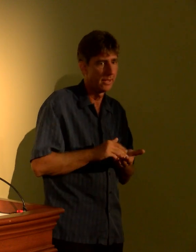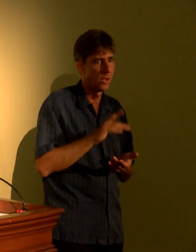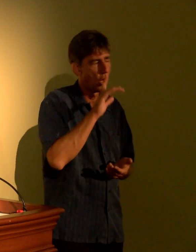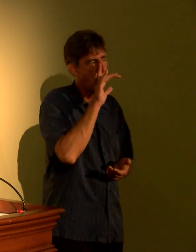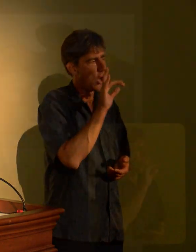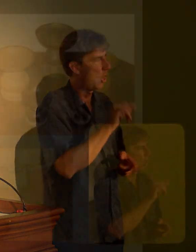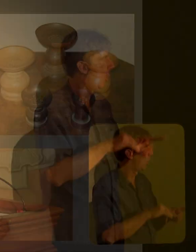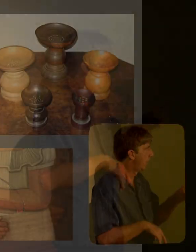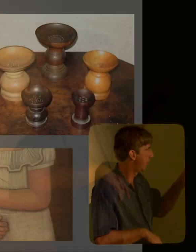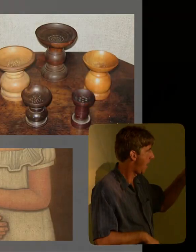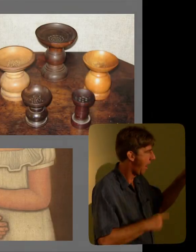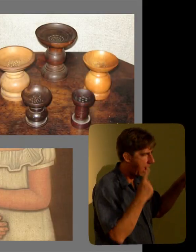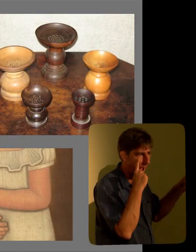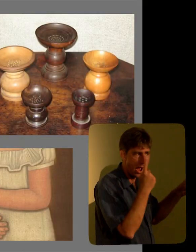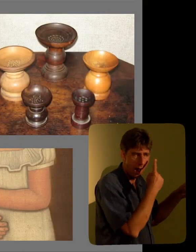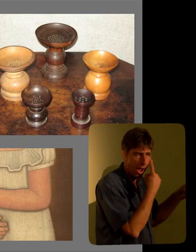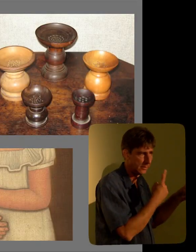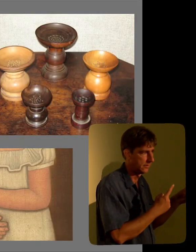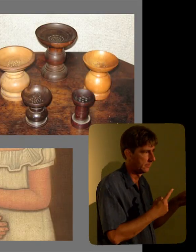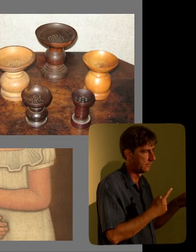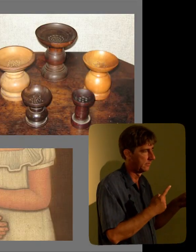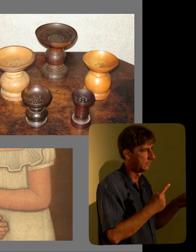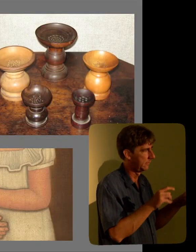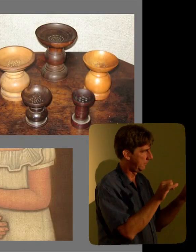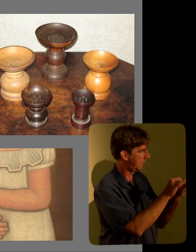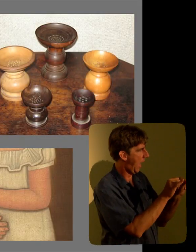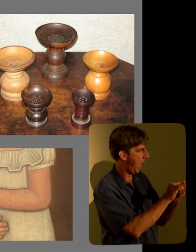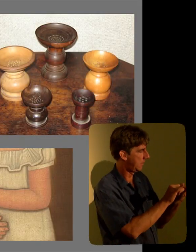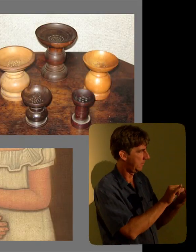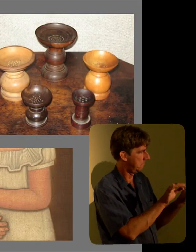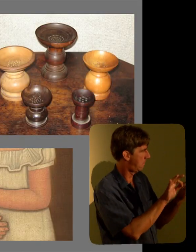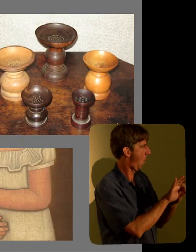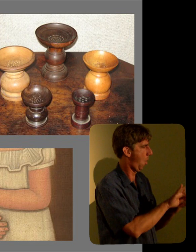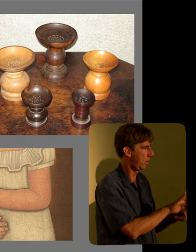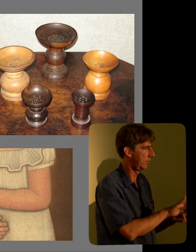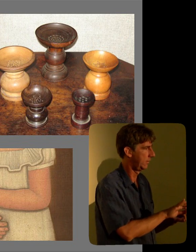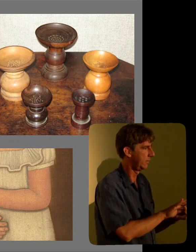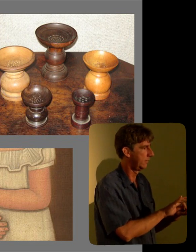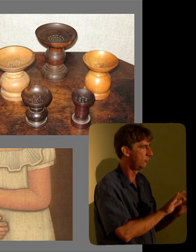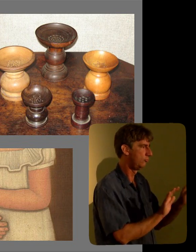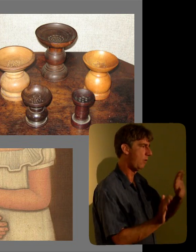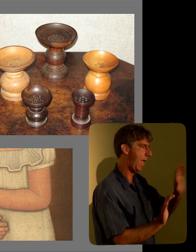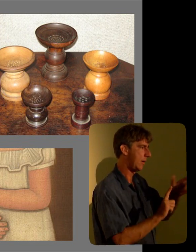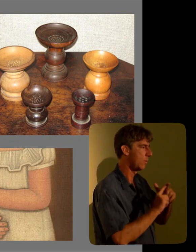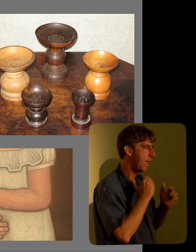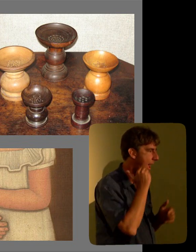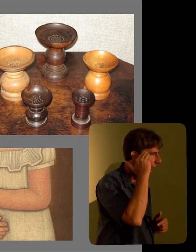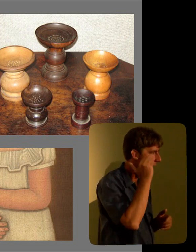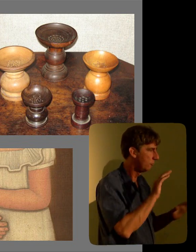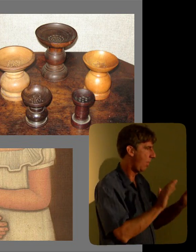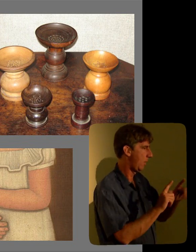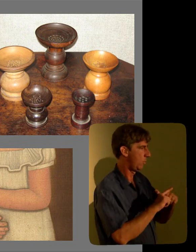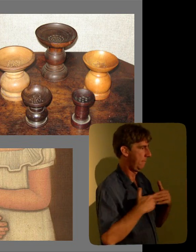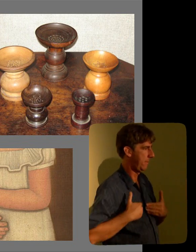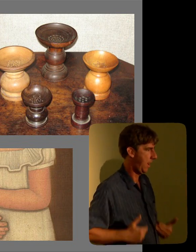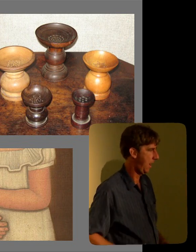and importance of the eyes in relation to the head and the rest of the body. The simplicity of this composition. The